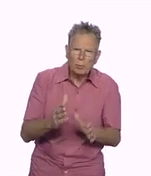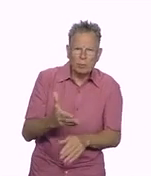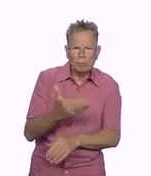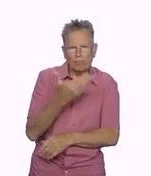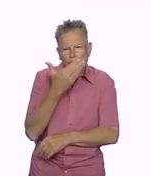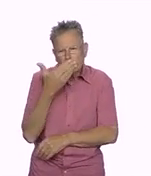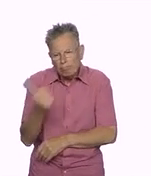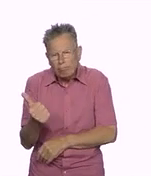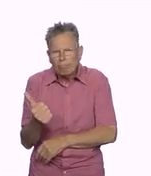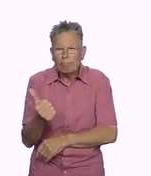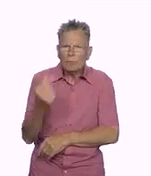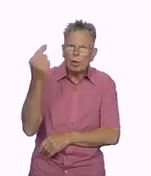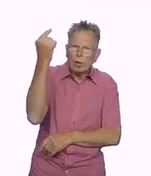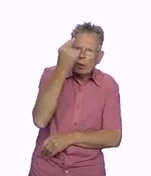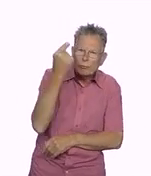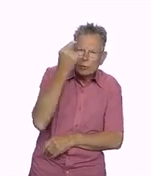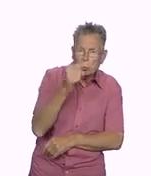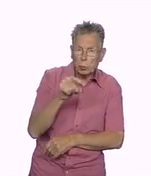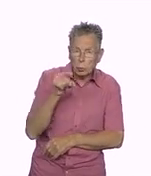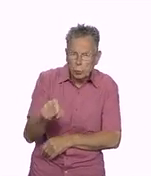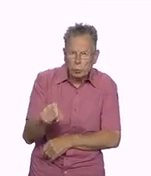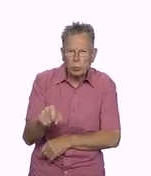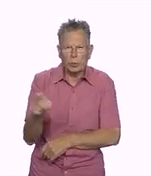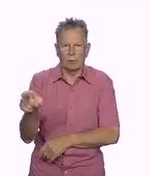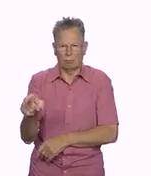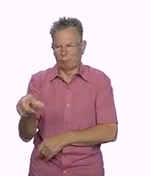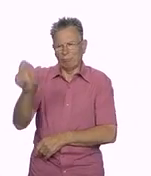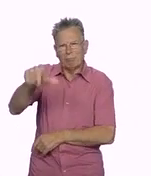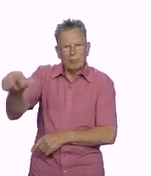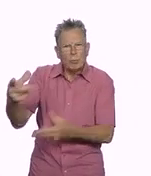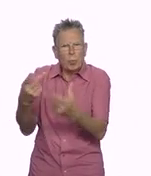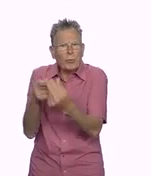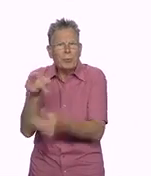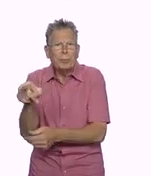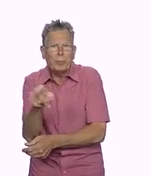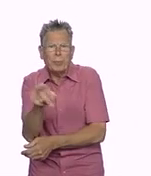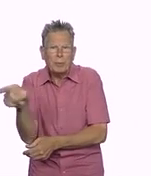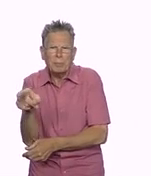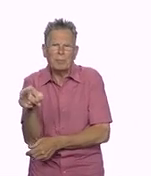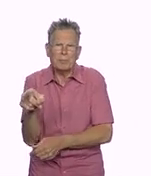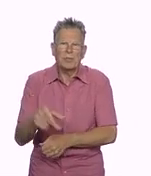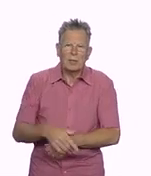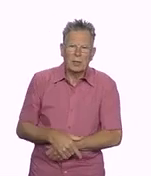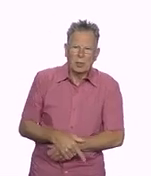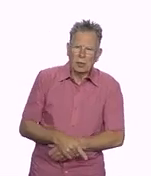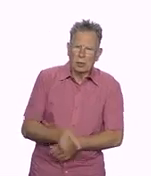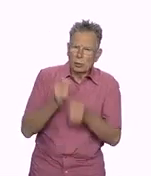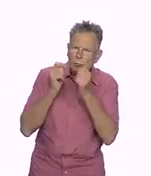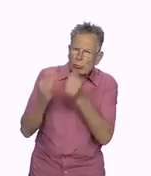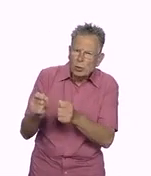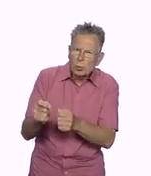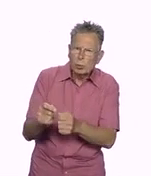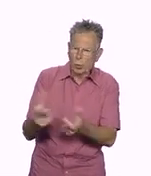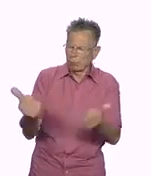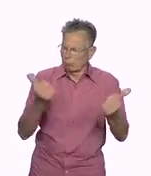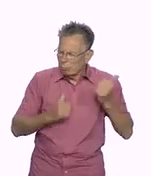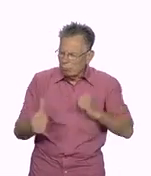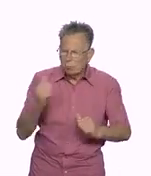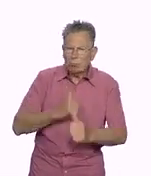Doctors must be polite and considerate to you, and people close to you, and treat you with dignity and respect.